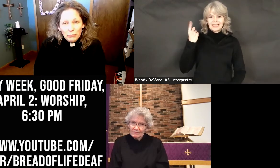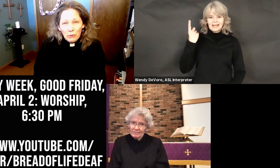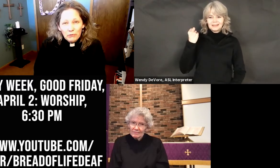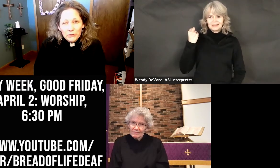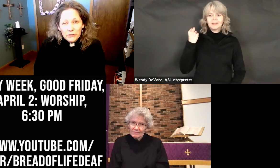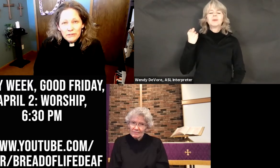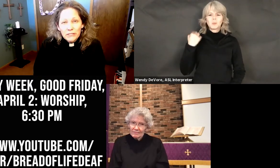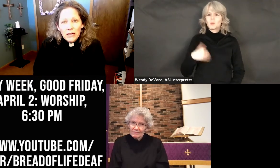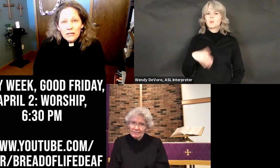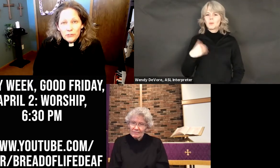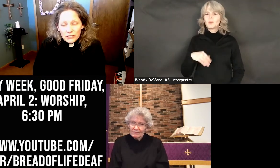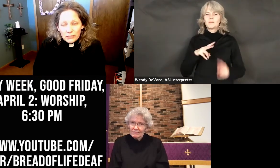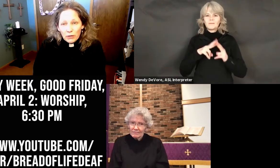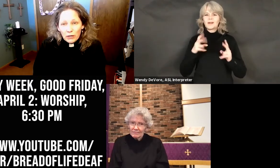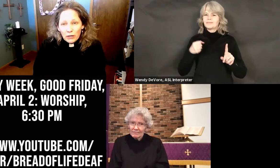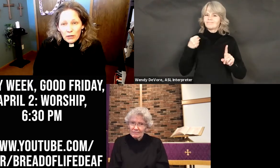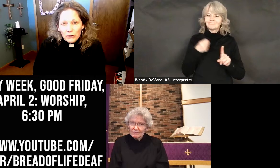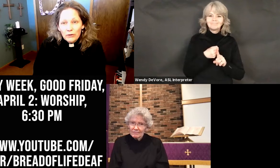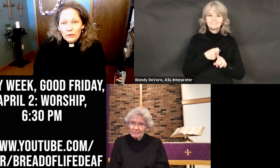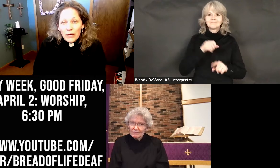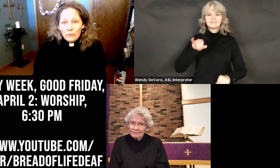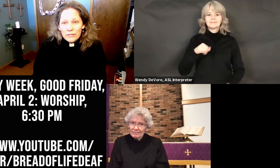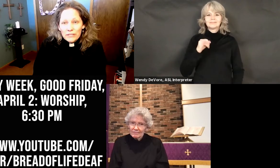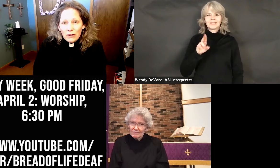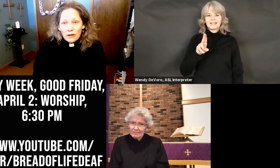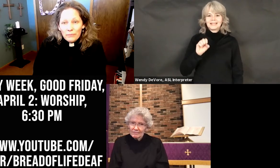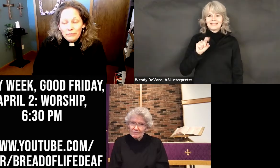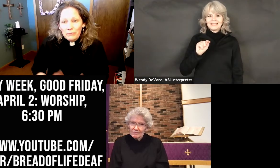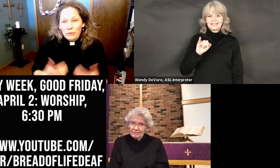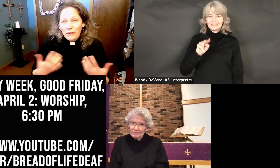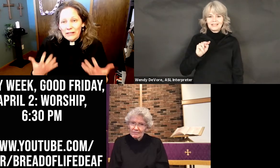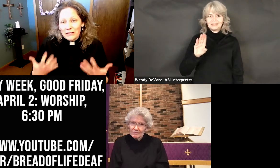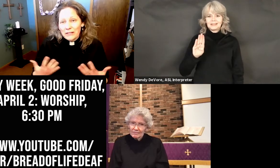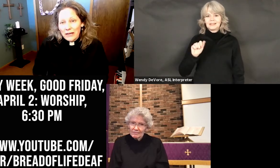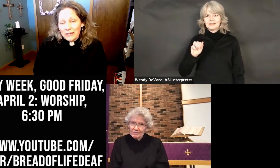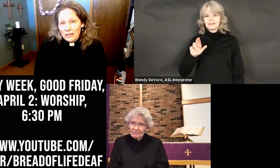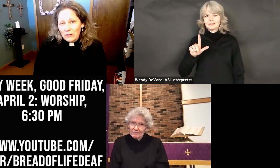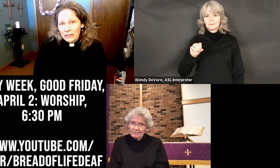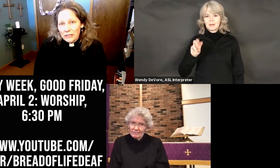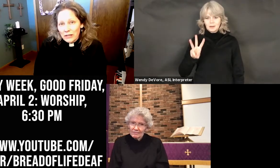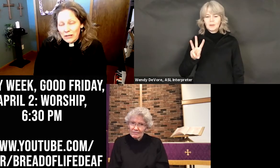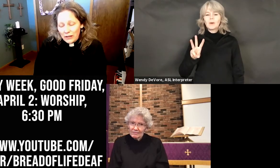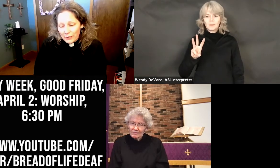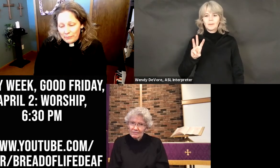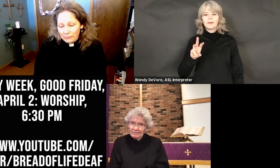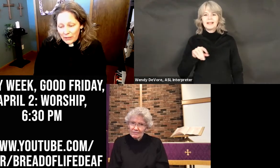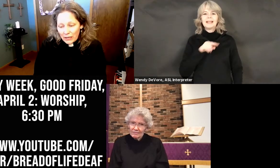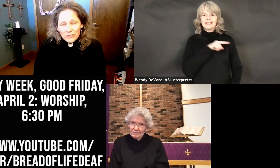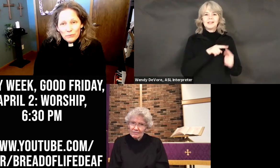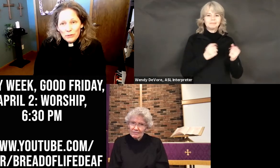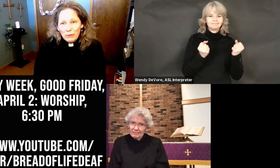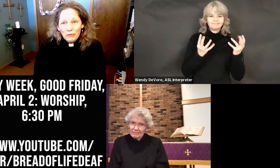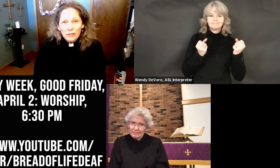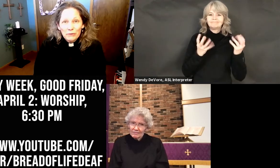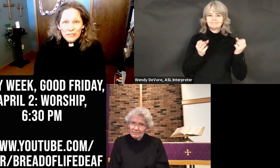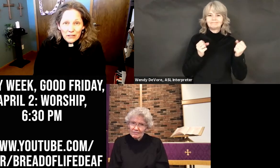really powerful service. Justin Barlow was provided the ASL and it was